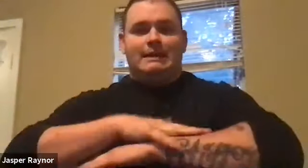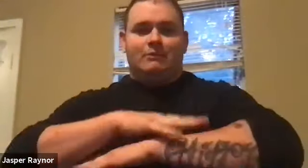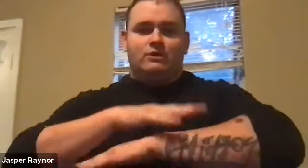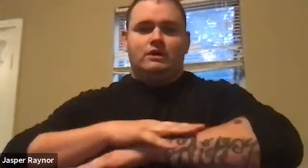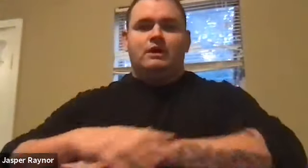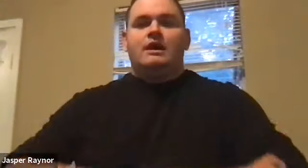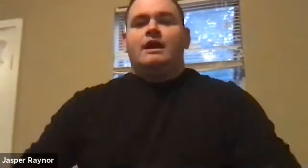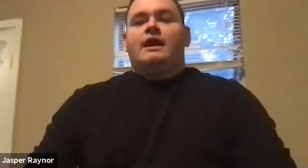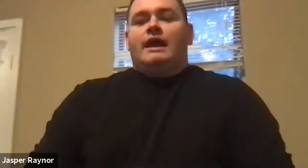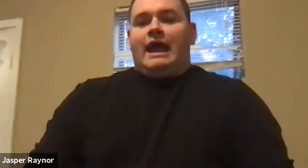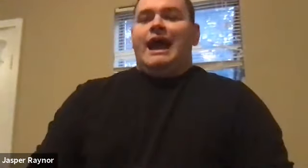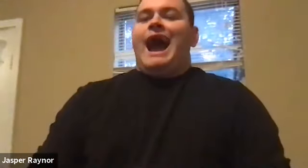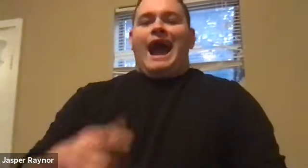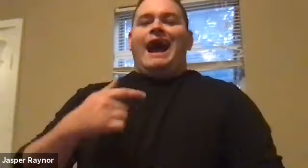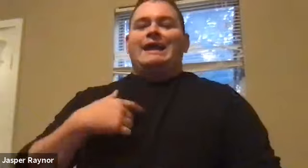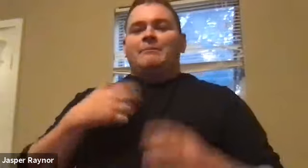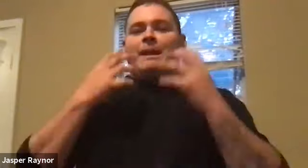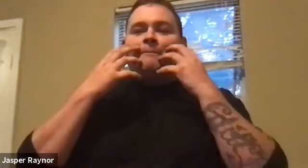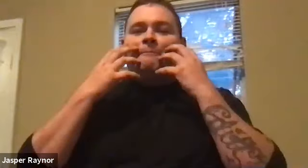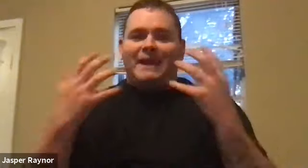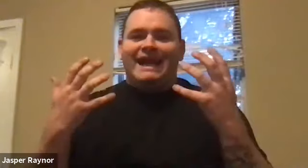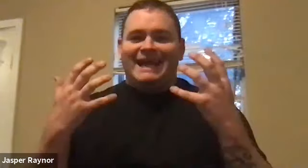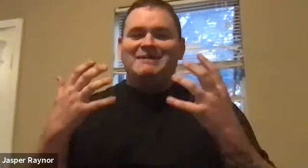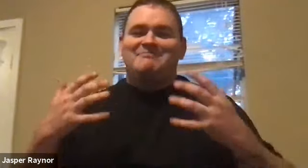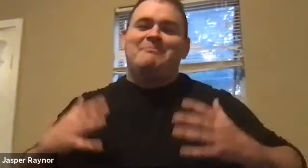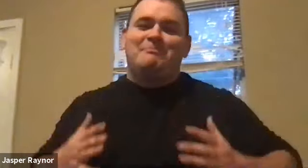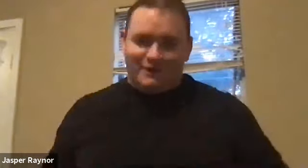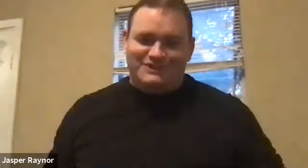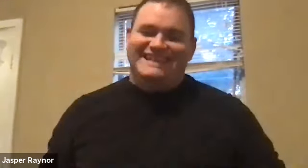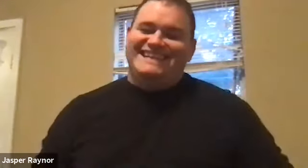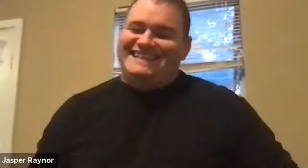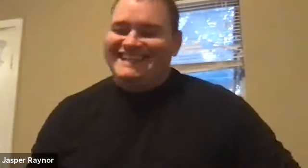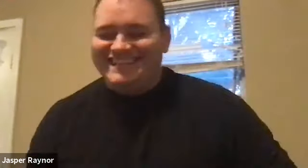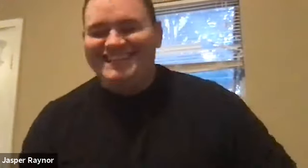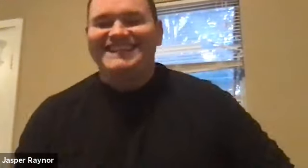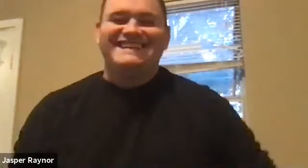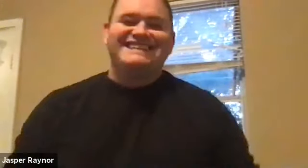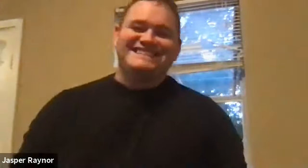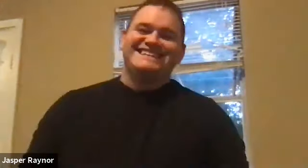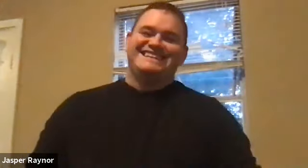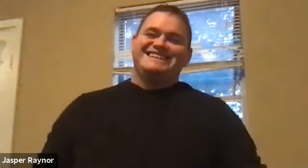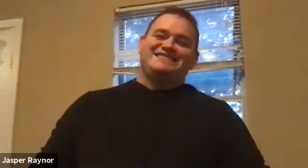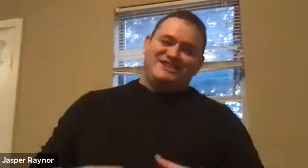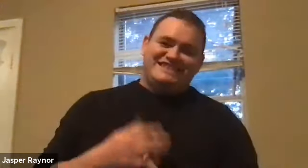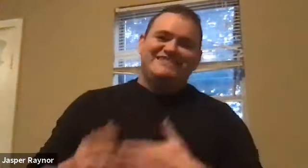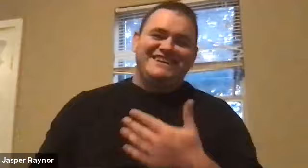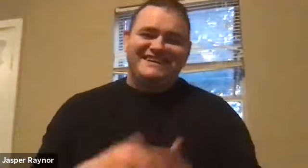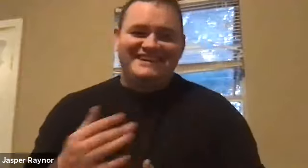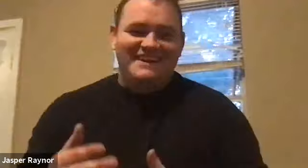table. I am a big person." Would you say I have a